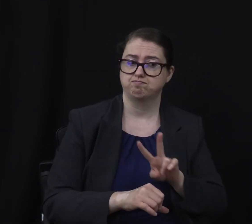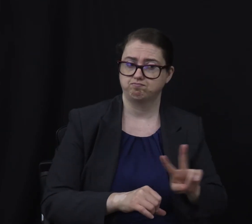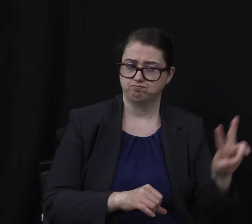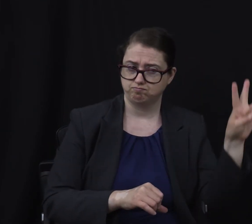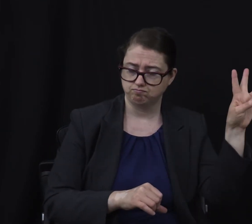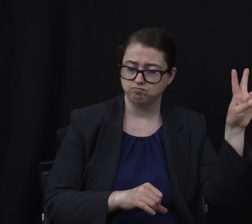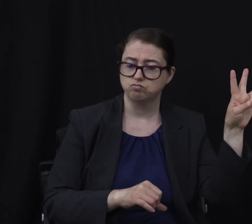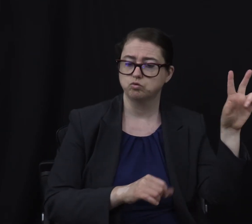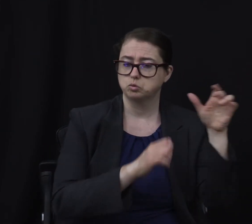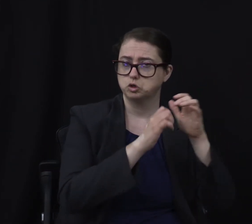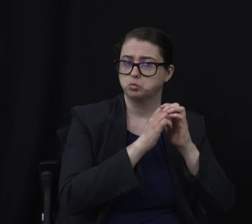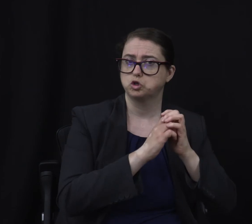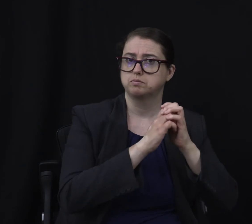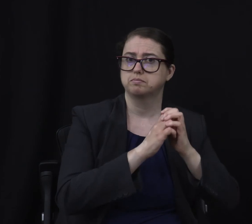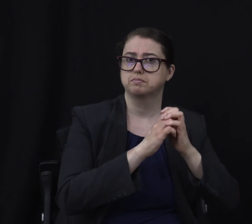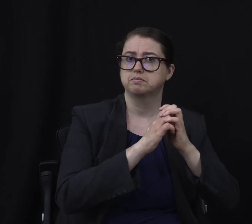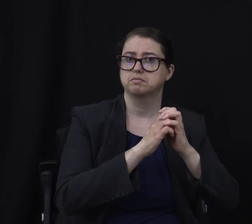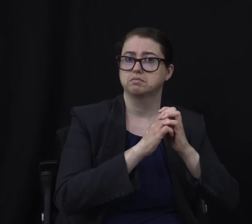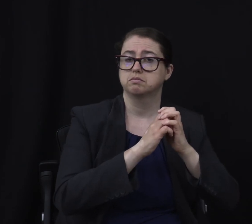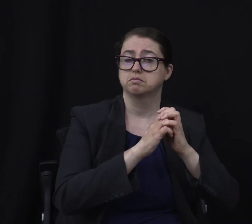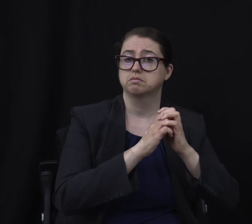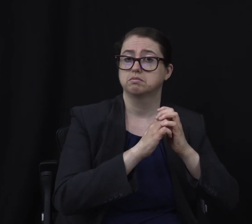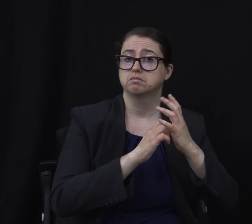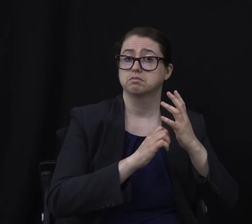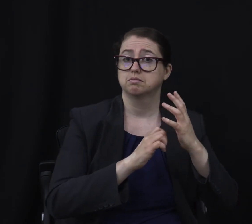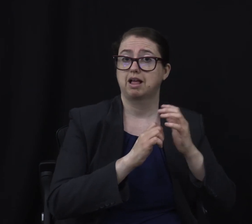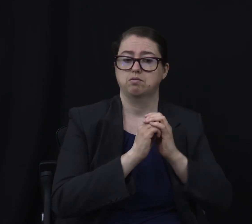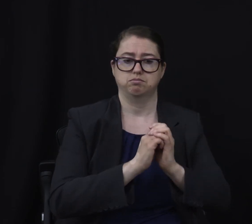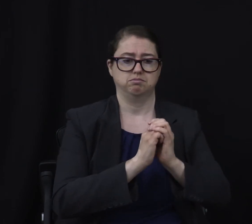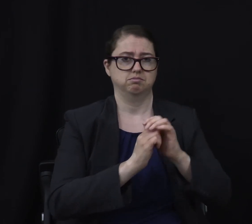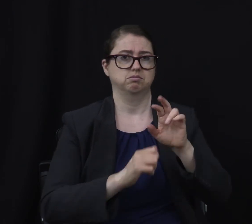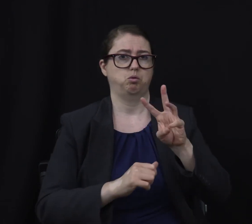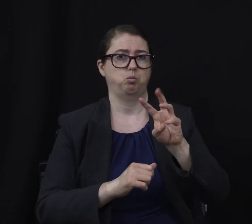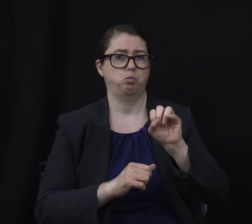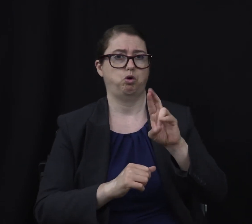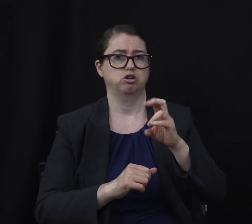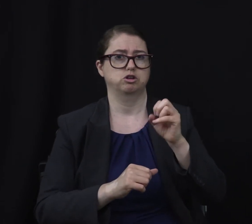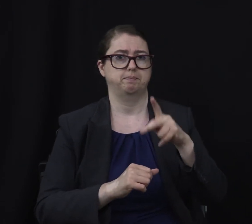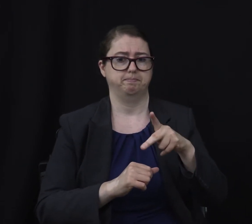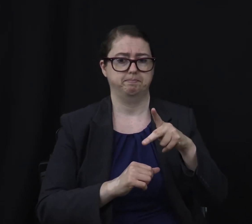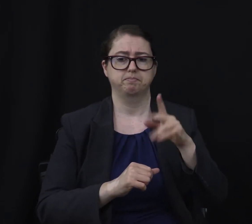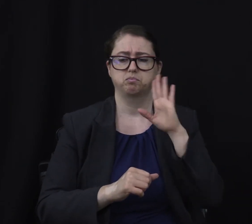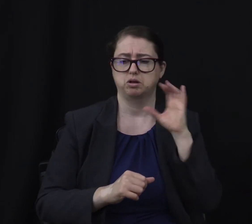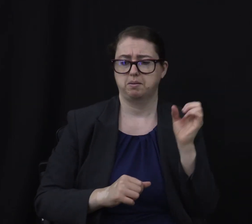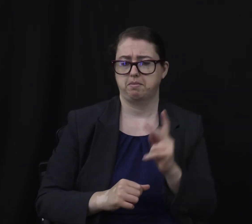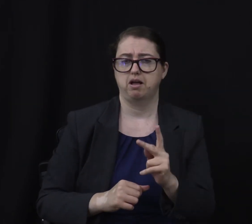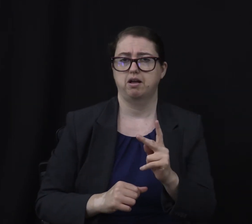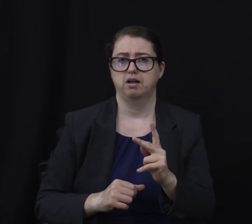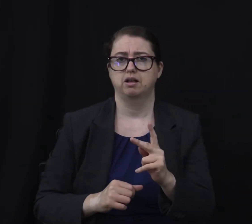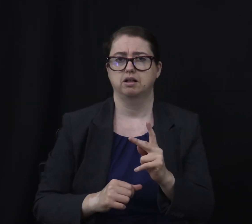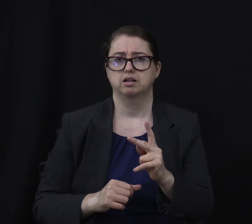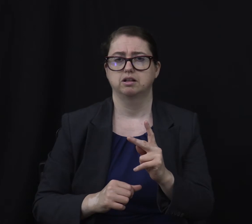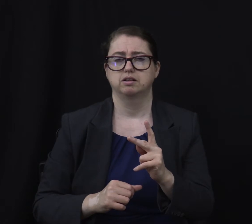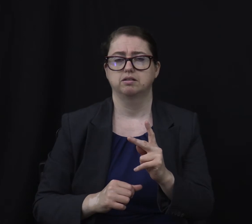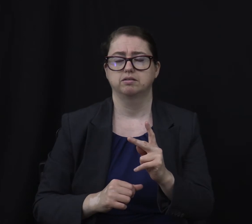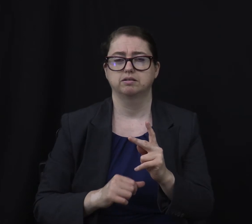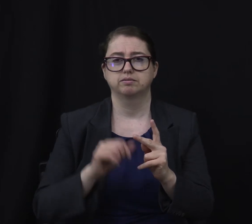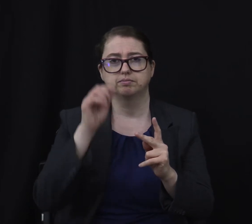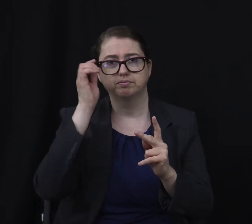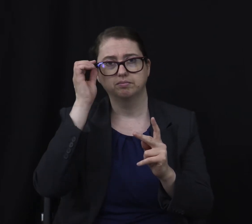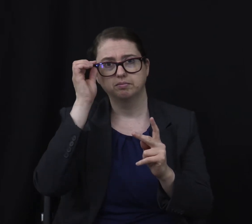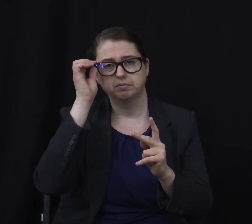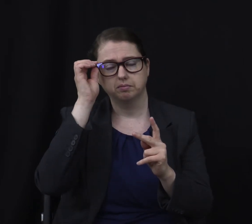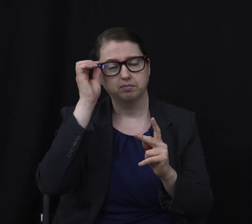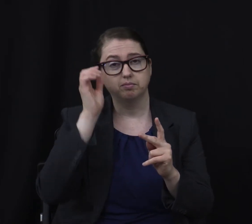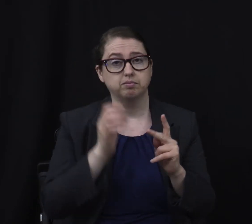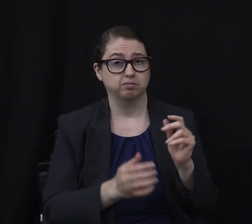And what? "And worship, and we shall come again unto you." Now, what had Abraham actually been